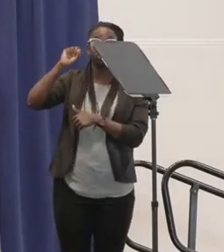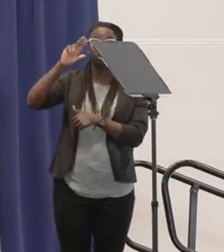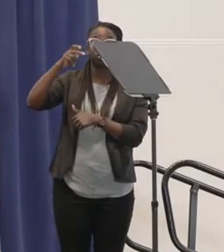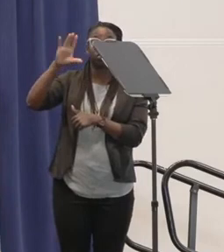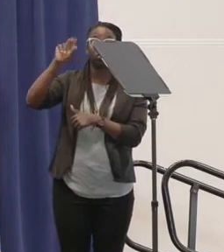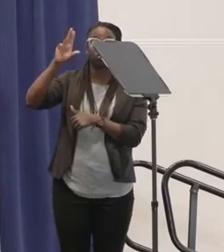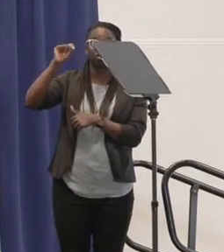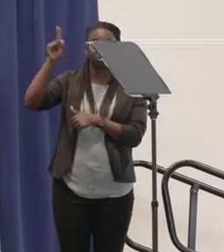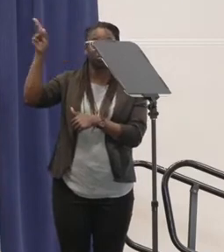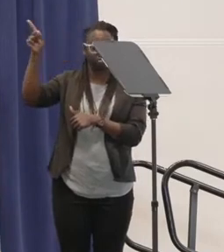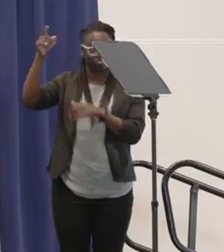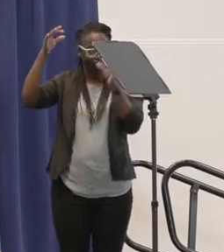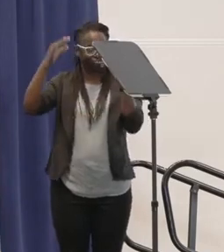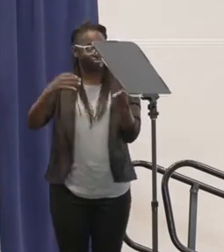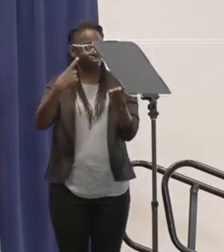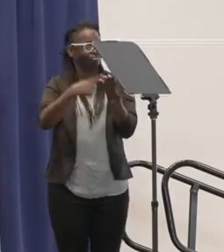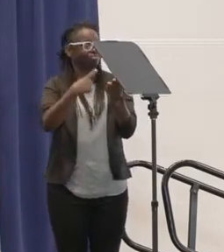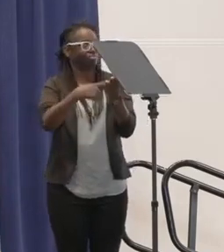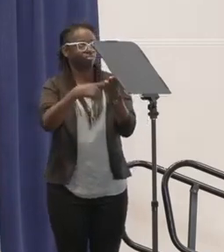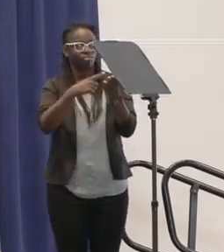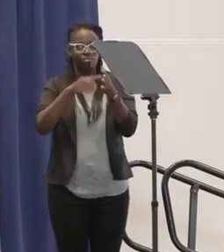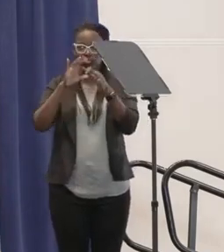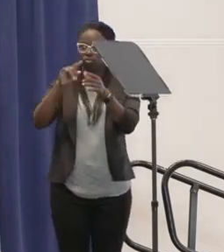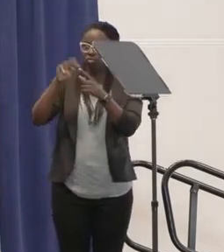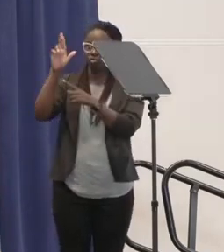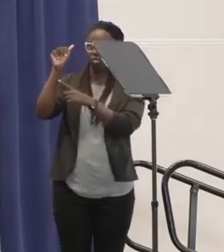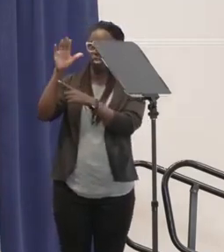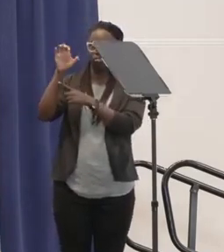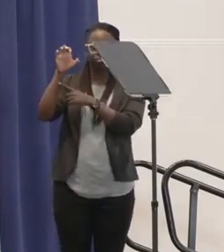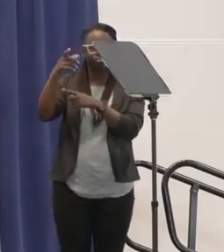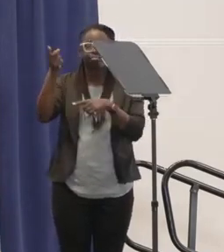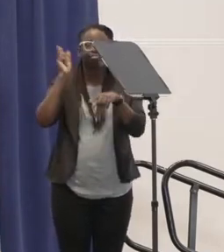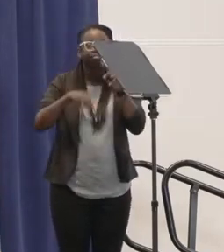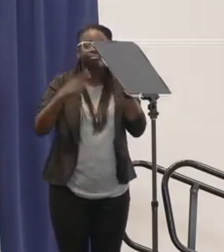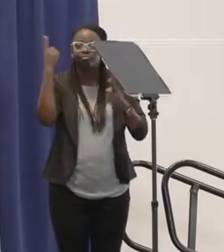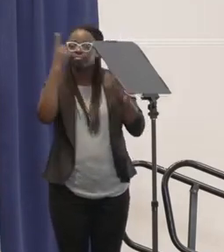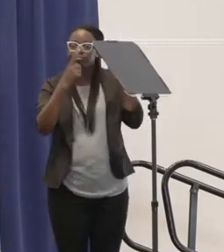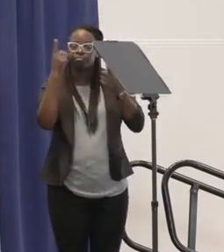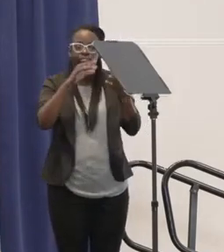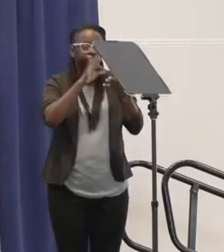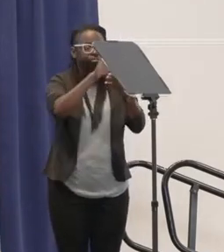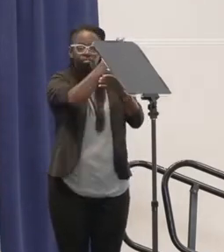in college admissions. Let me paraphrase Harry Truman.